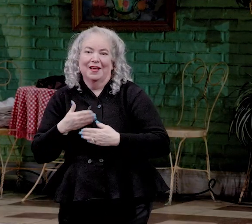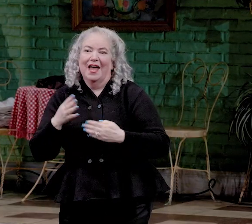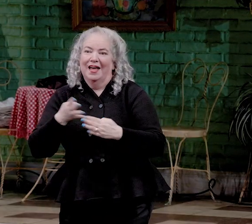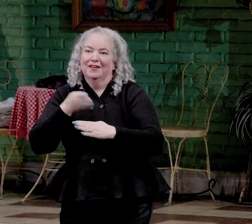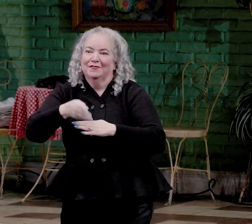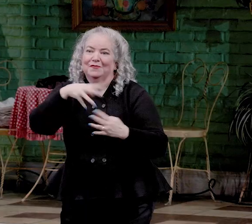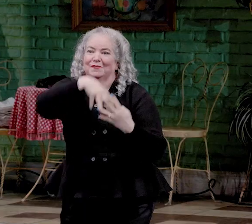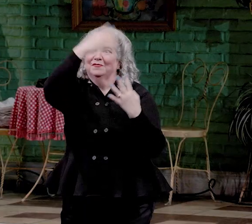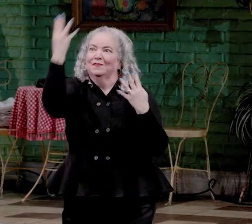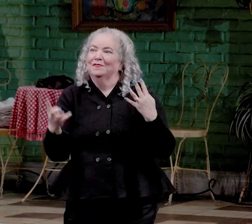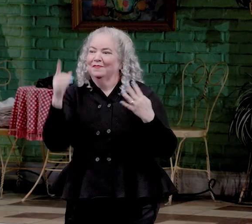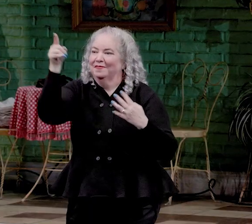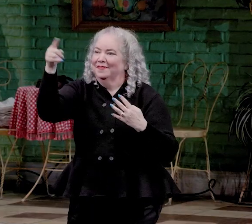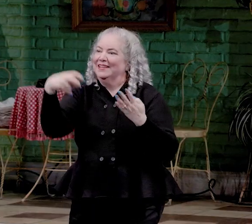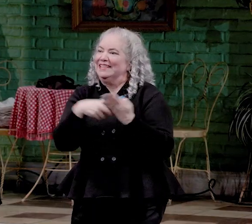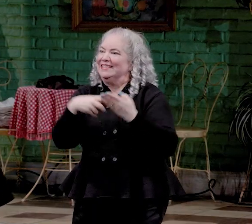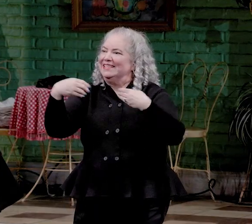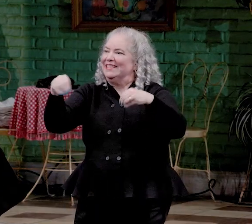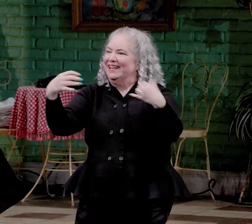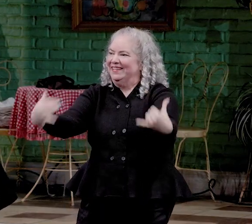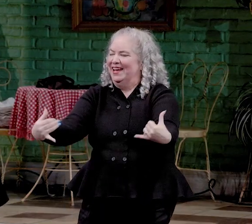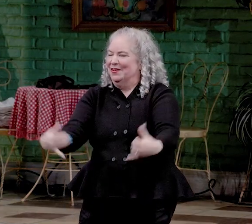Rainbow. Tickets are on sale now.